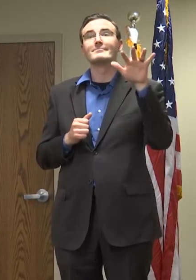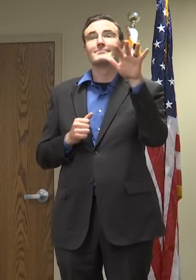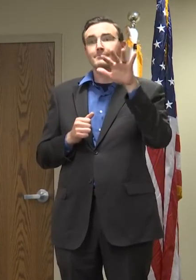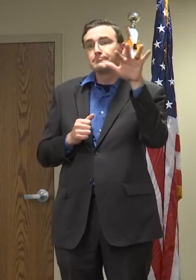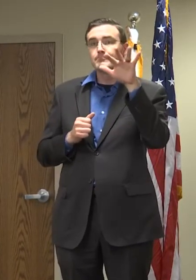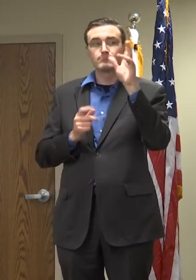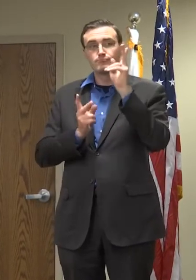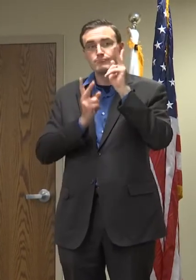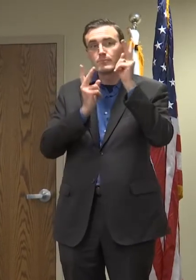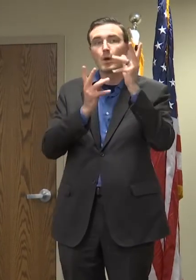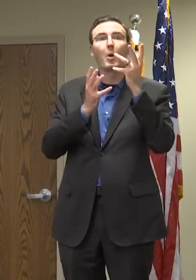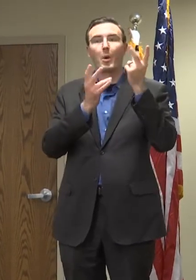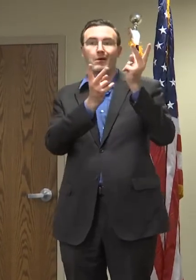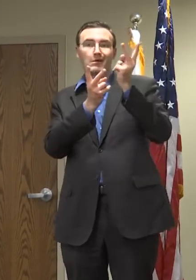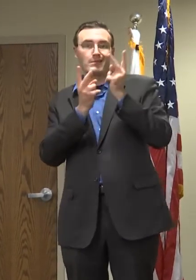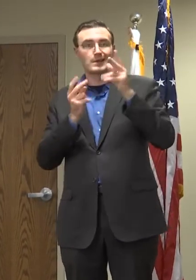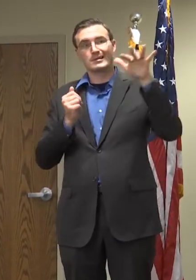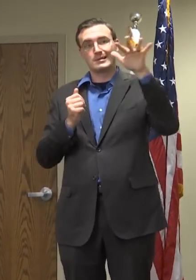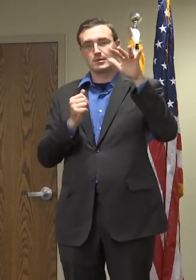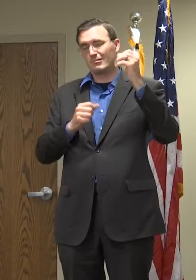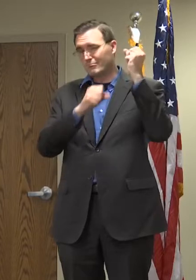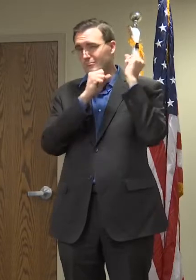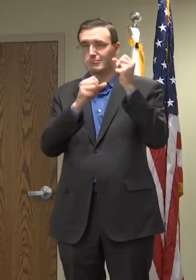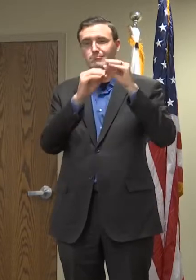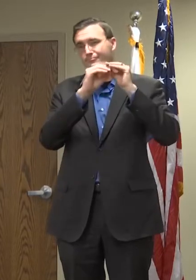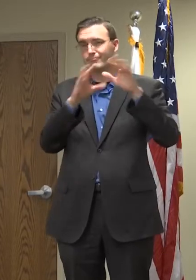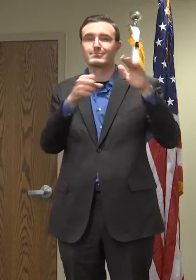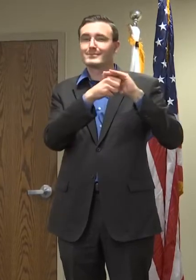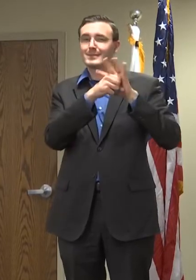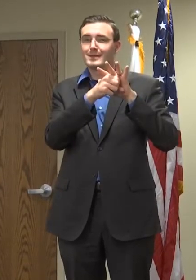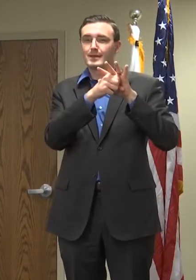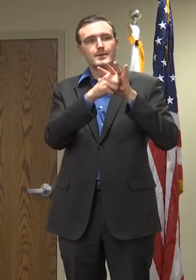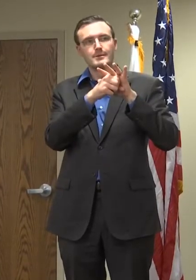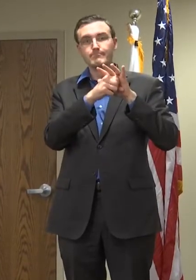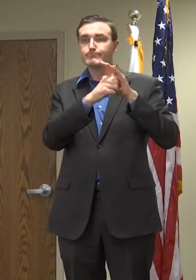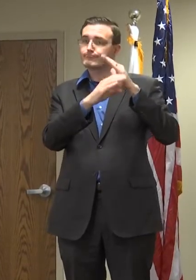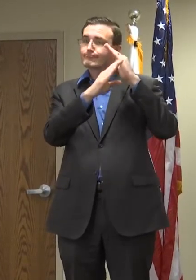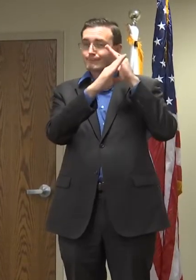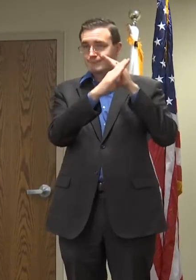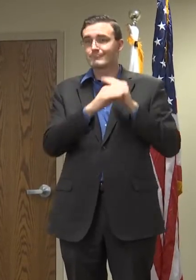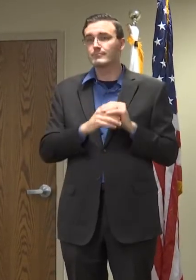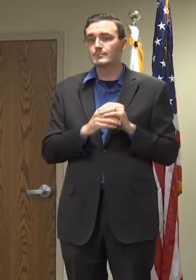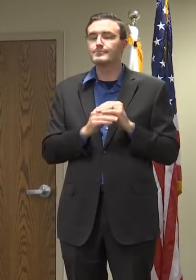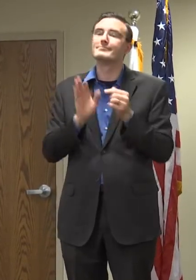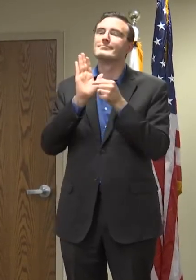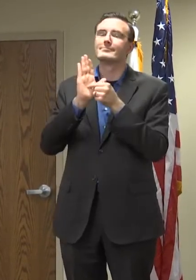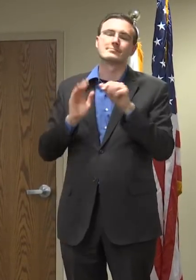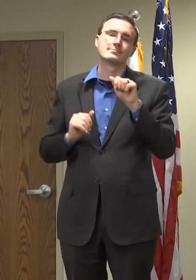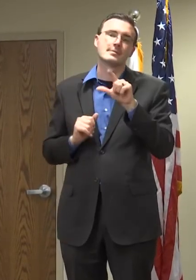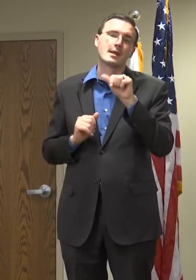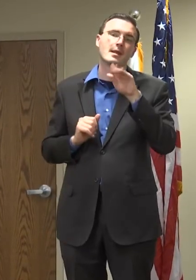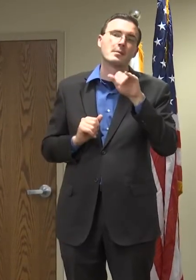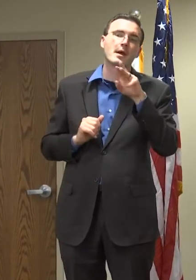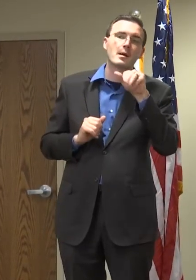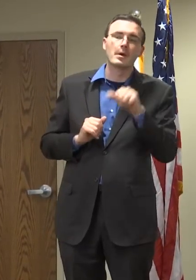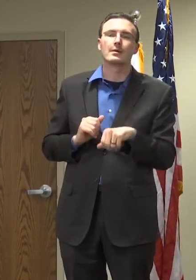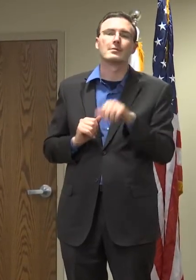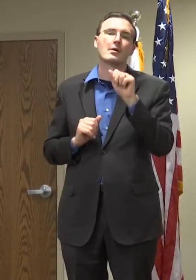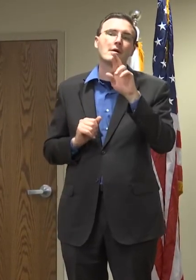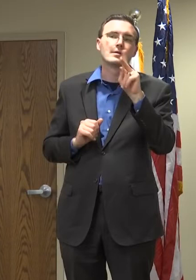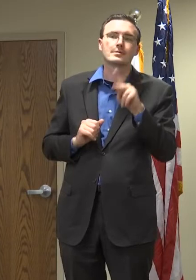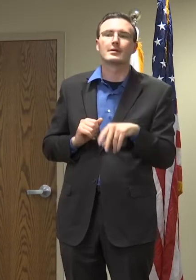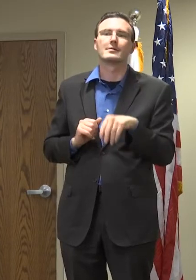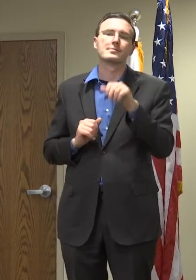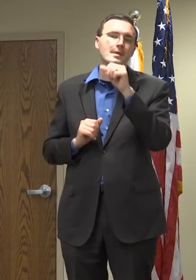visitors from areas of high rates of infection, including but not limited to Alabama, Arkansas,